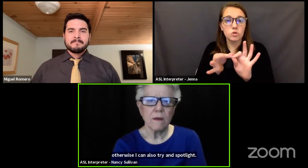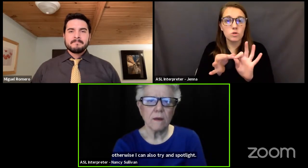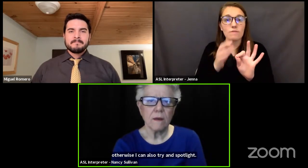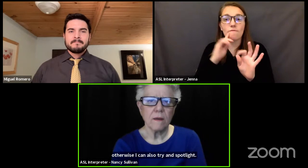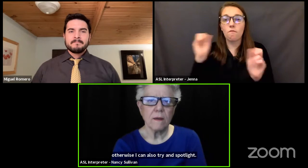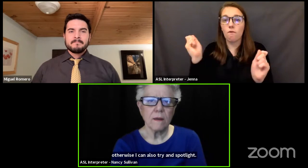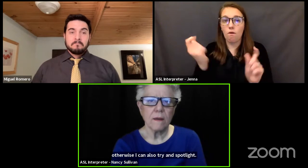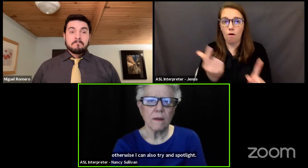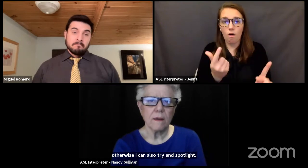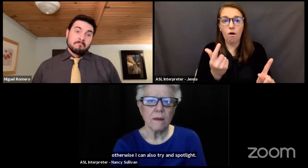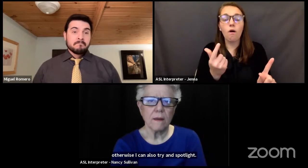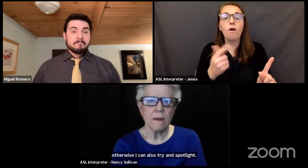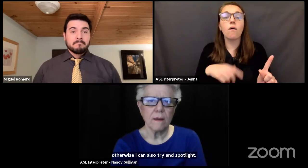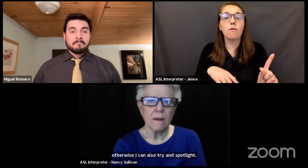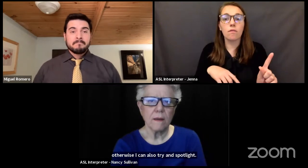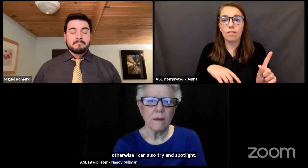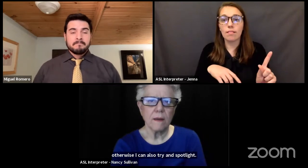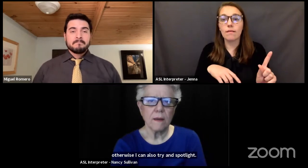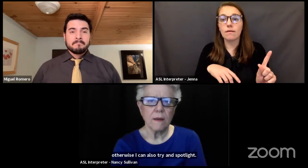everyone.